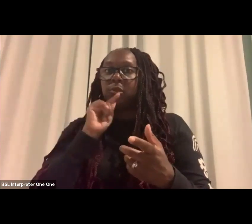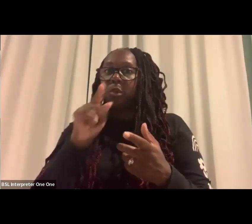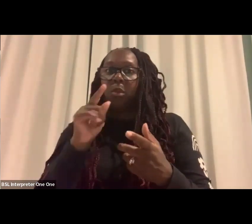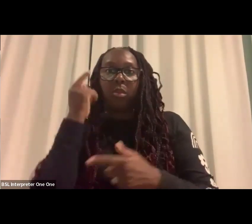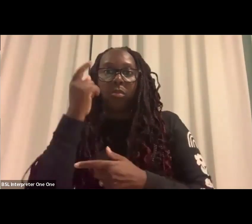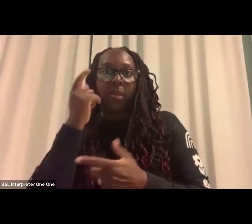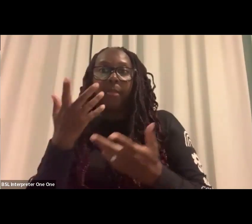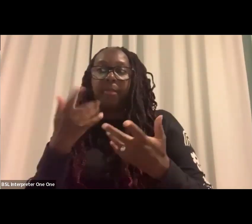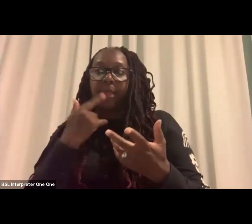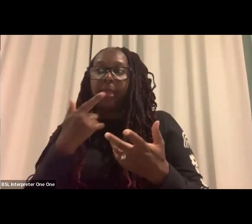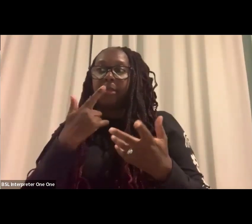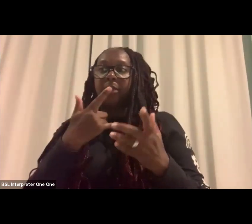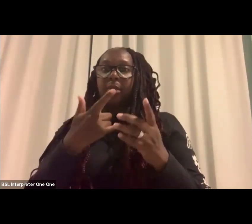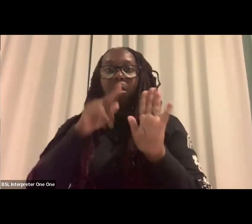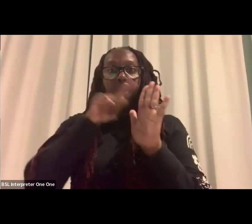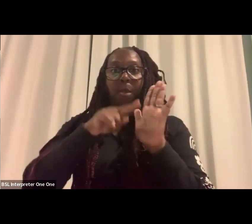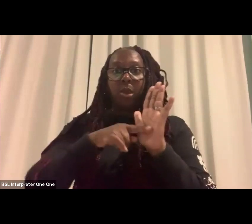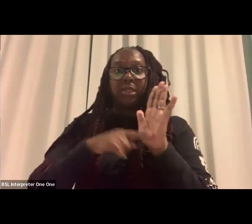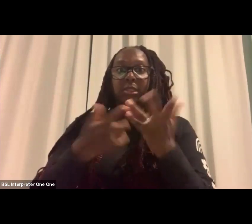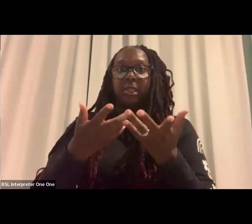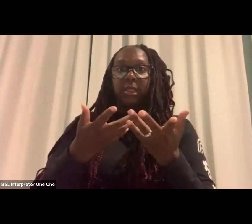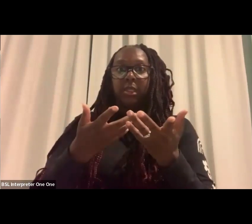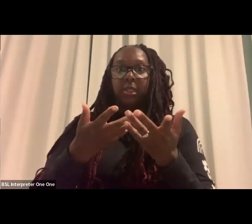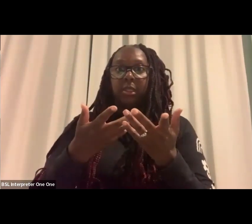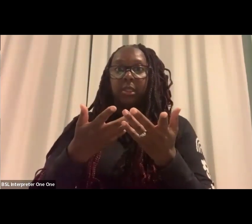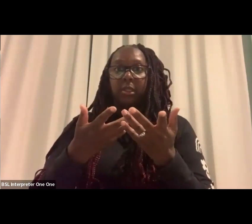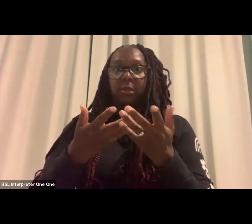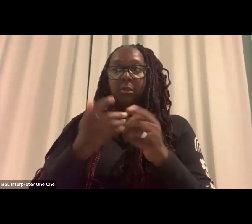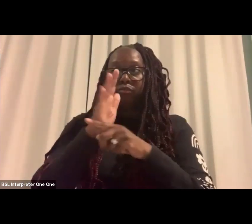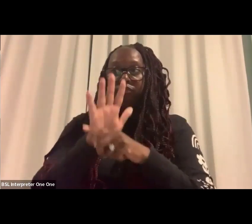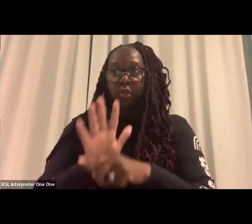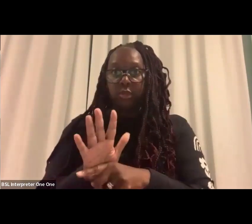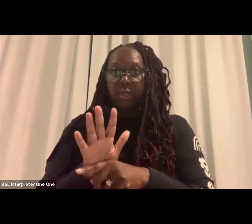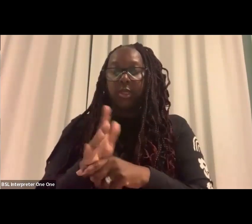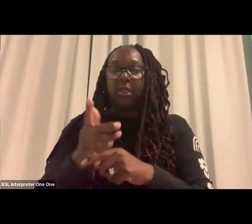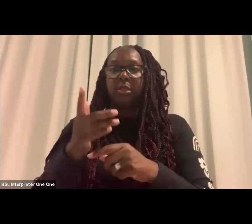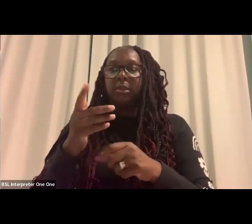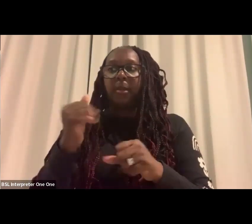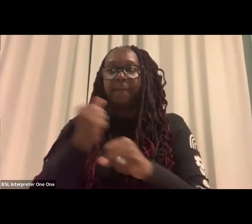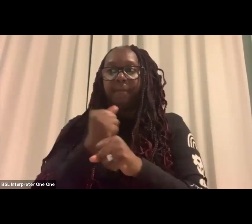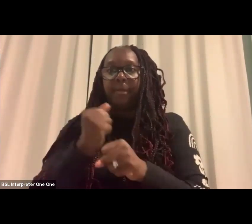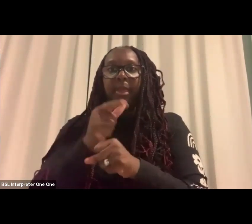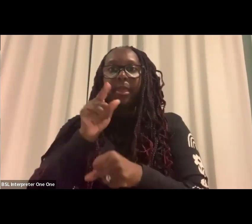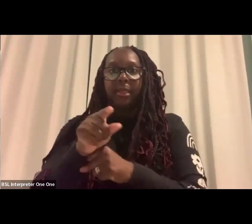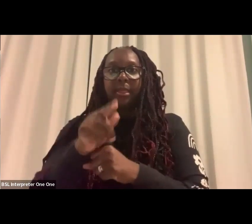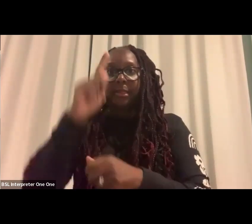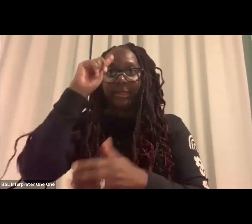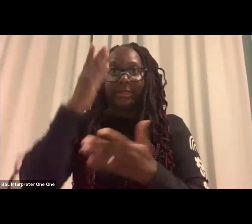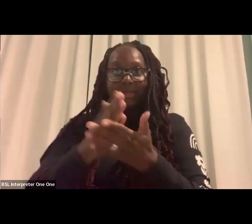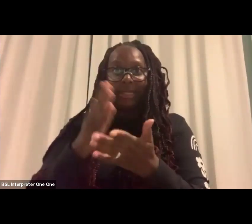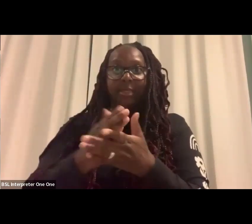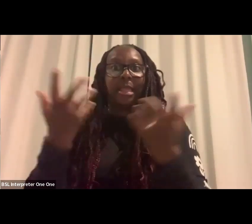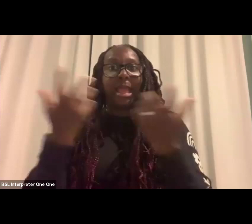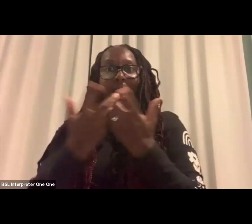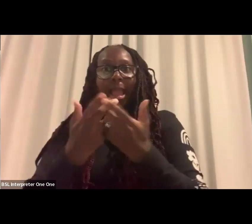as part of the policy design process. So this is really about making more conscious decisions about, are we